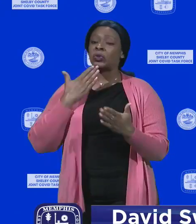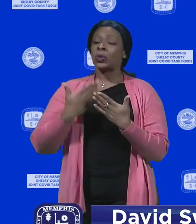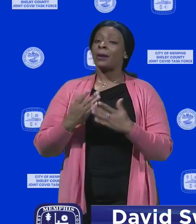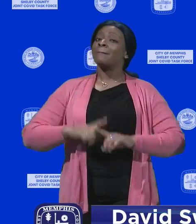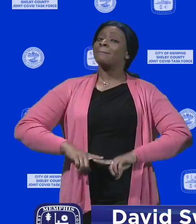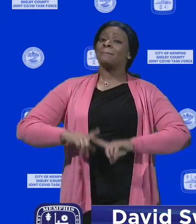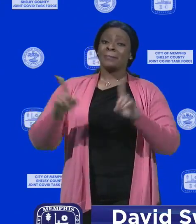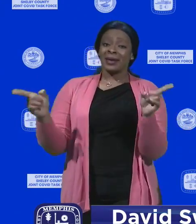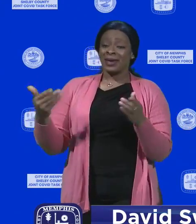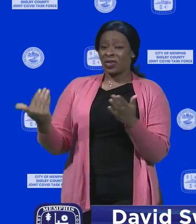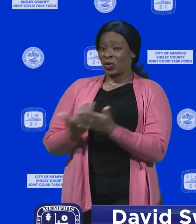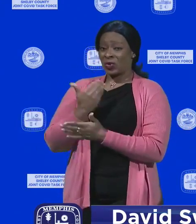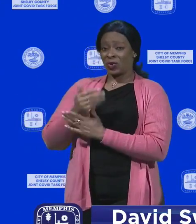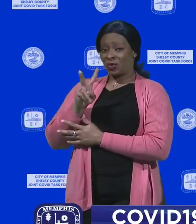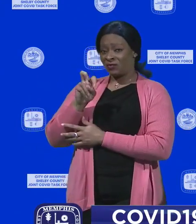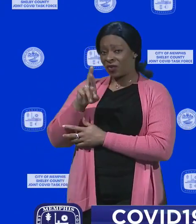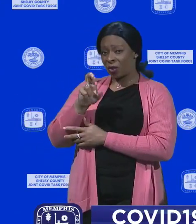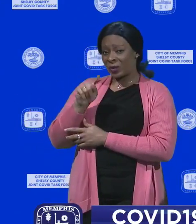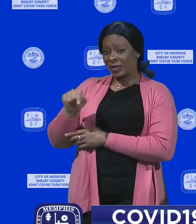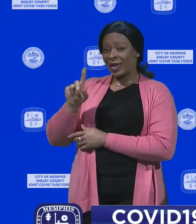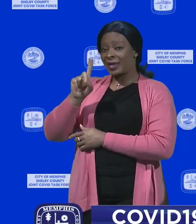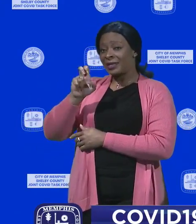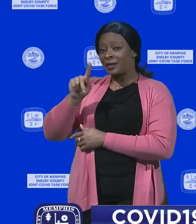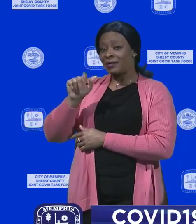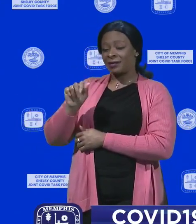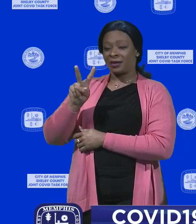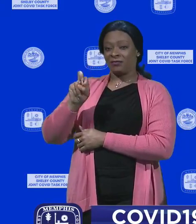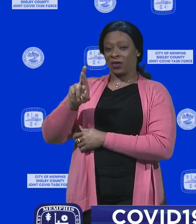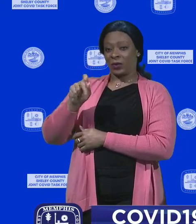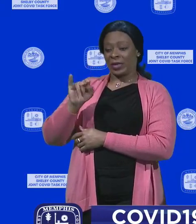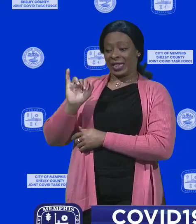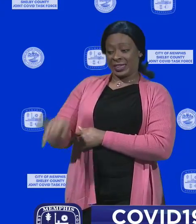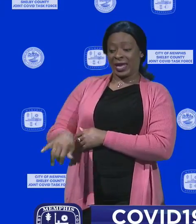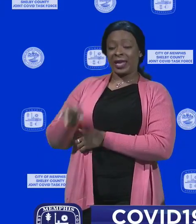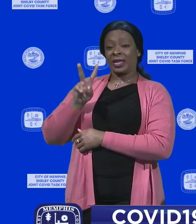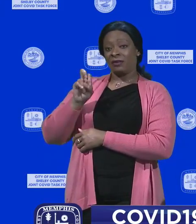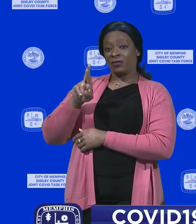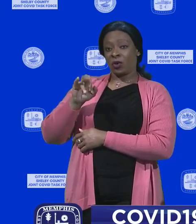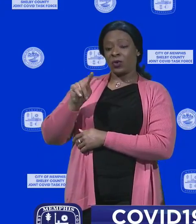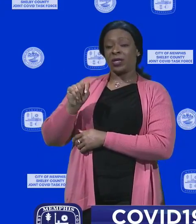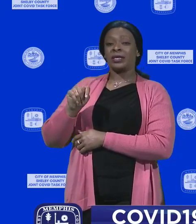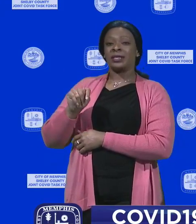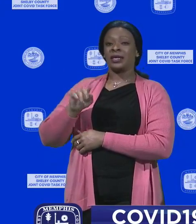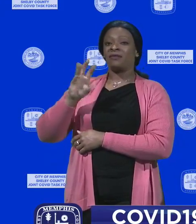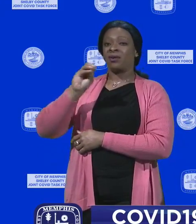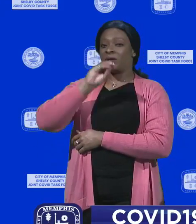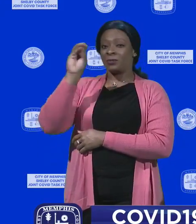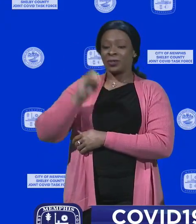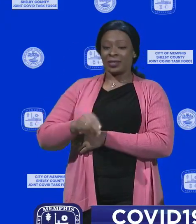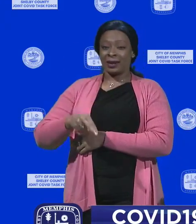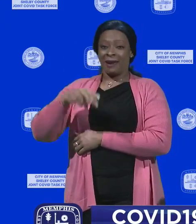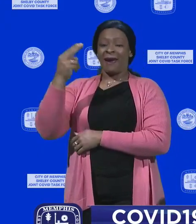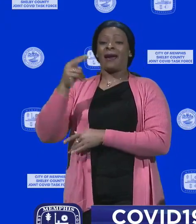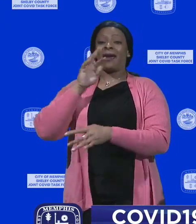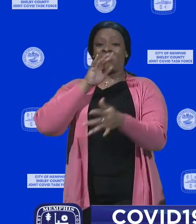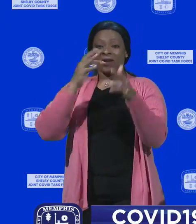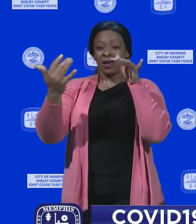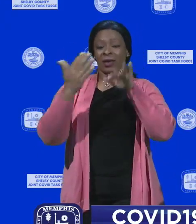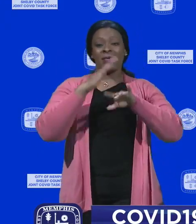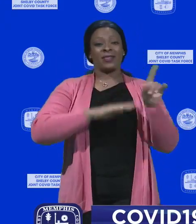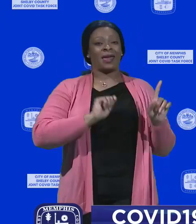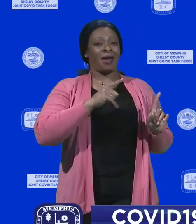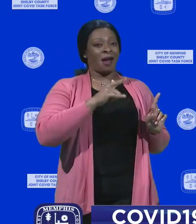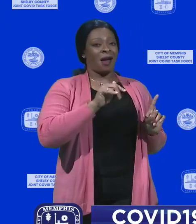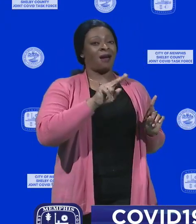But we have this new variant, the Delta variant. And that variant is 50% more transmissible than the Alpha variant